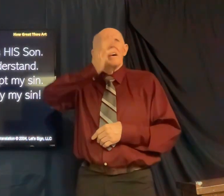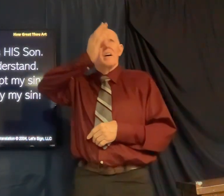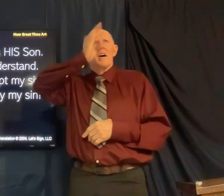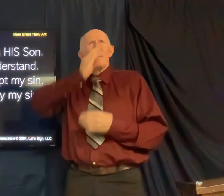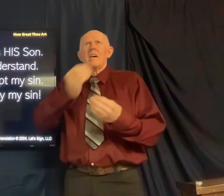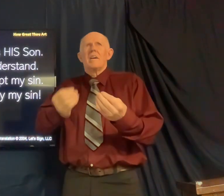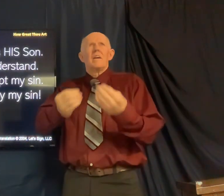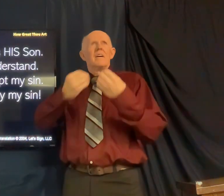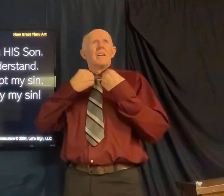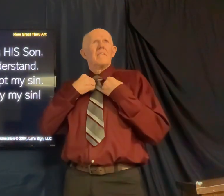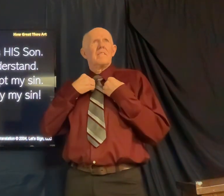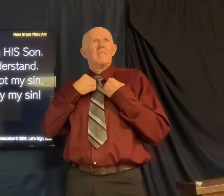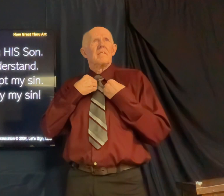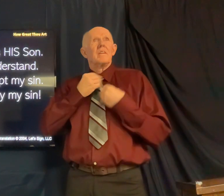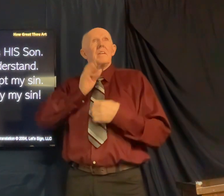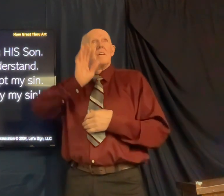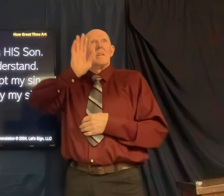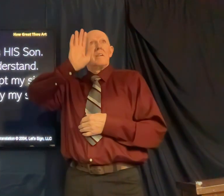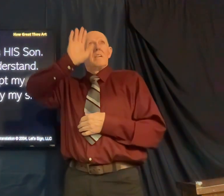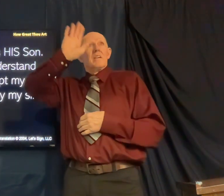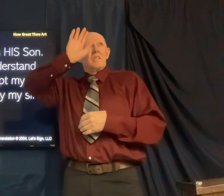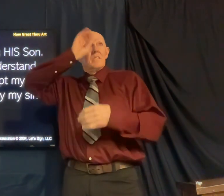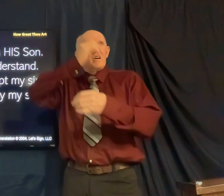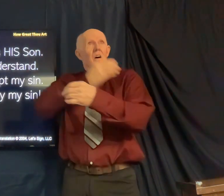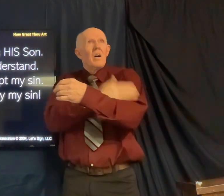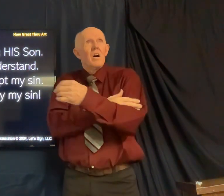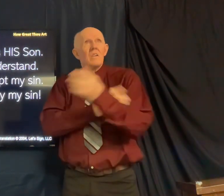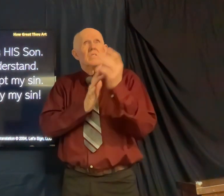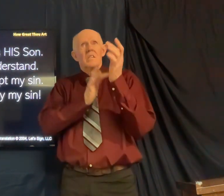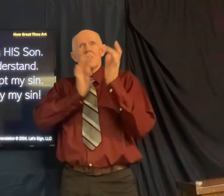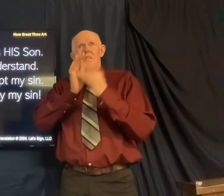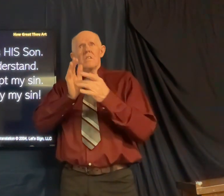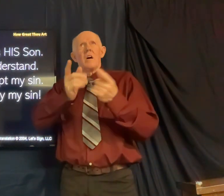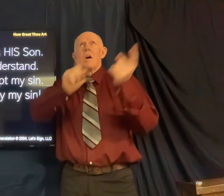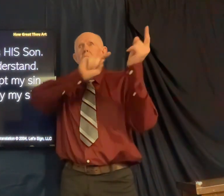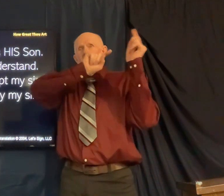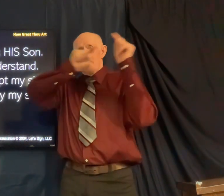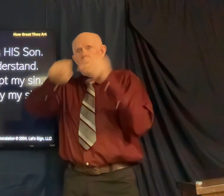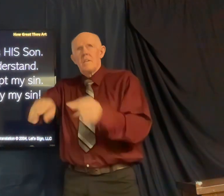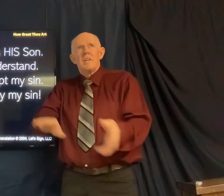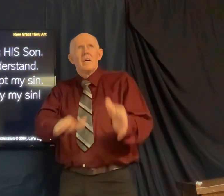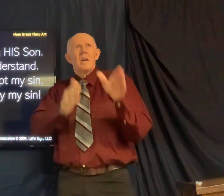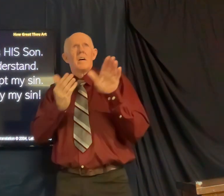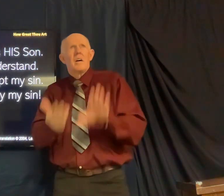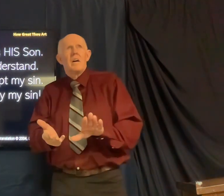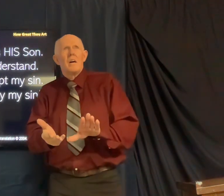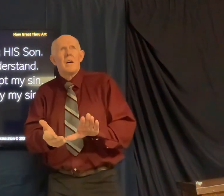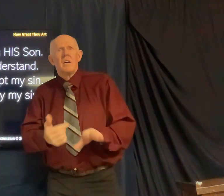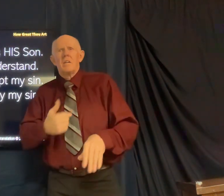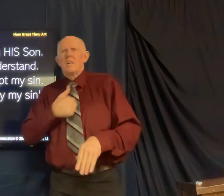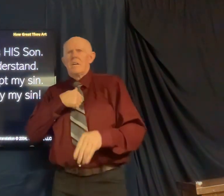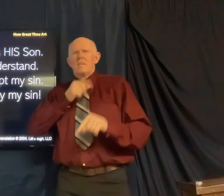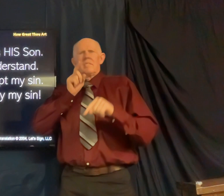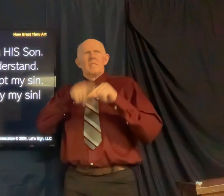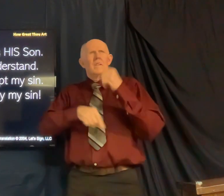Heavens, I thank God you gave us your Son. Jesus came to die. I